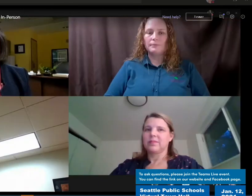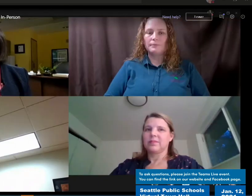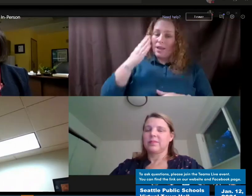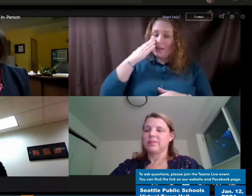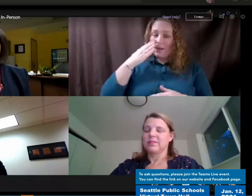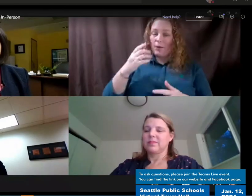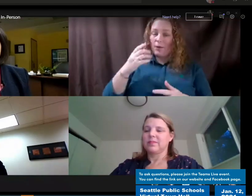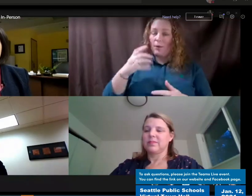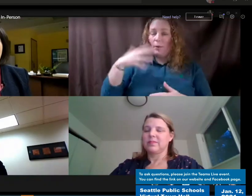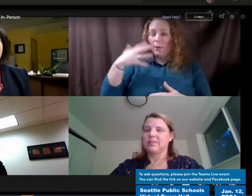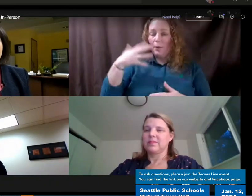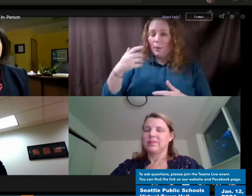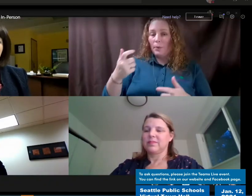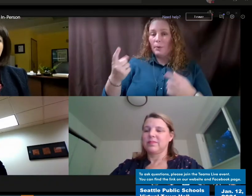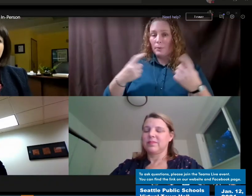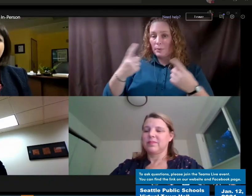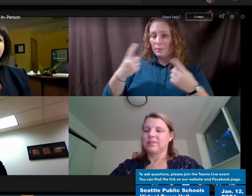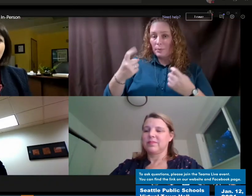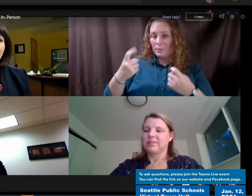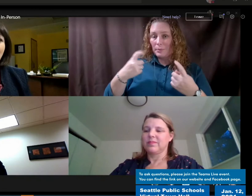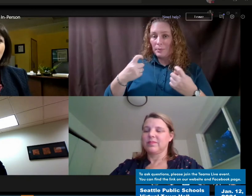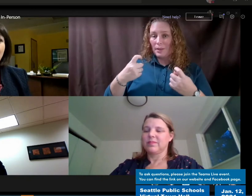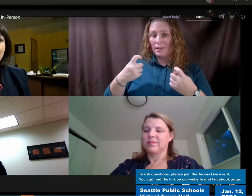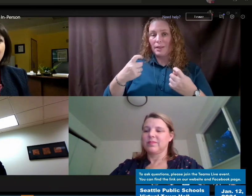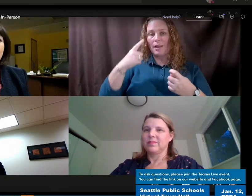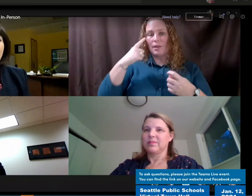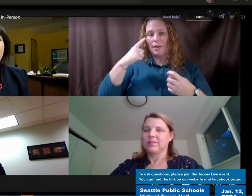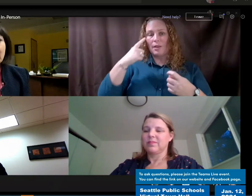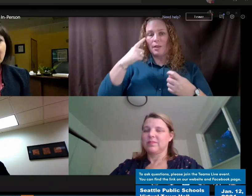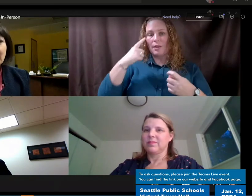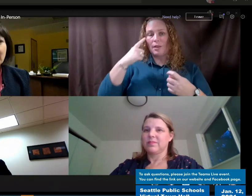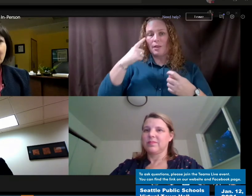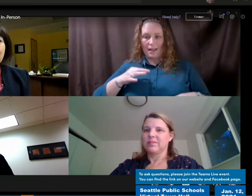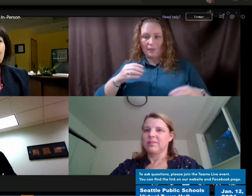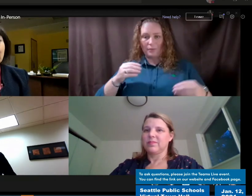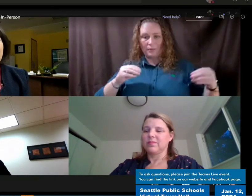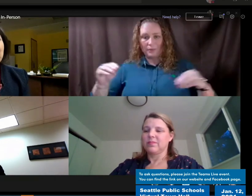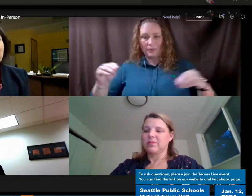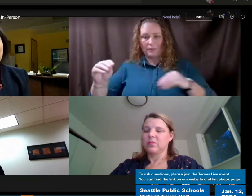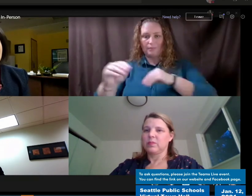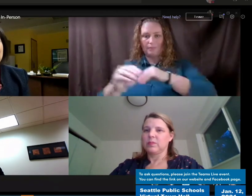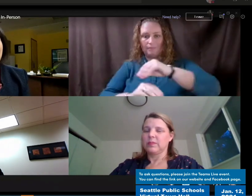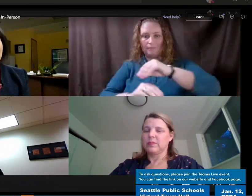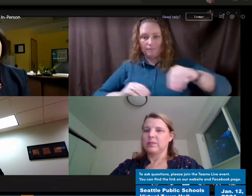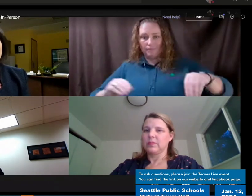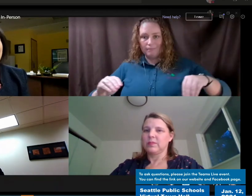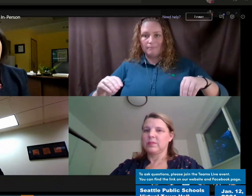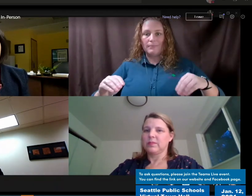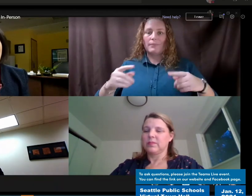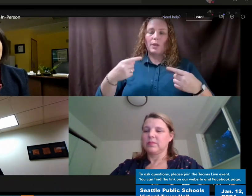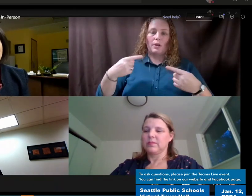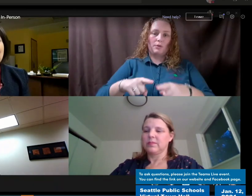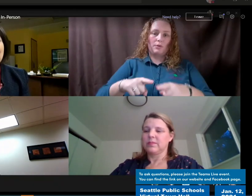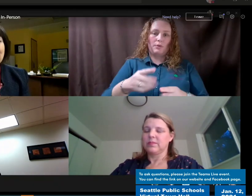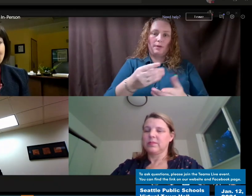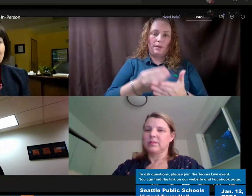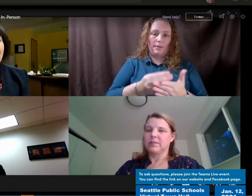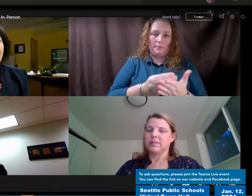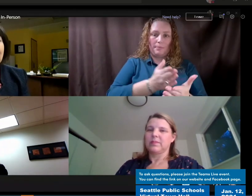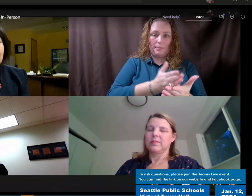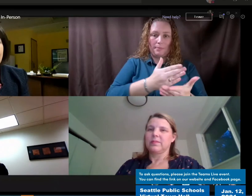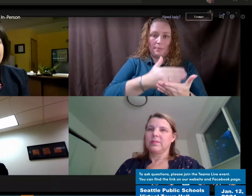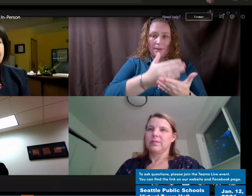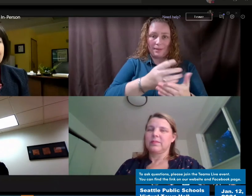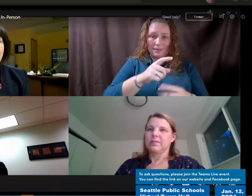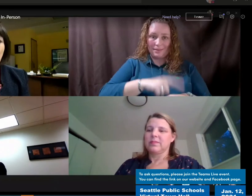always concerns when we have to shift staff around a bit to, you know, during budget times and all of those times. And this is yet